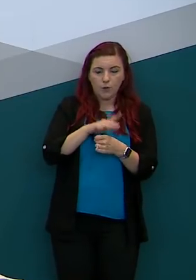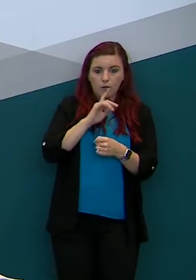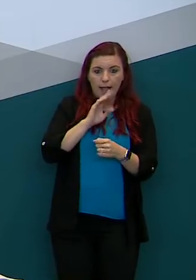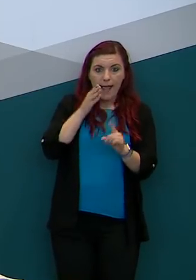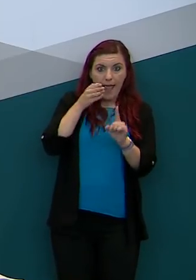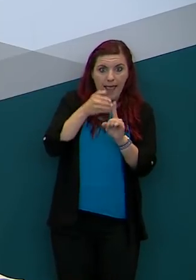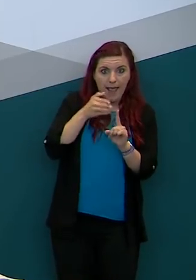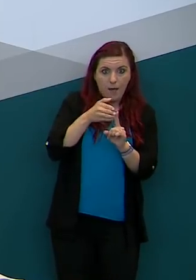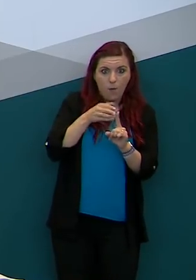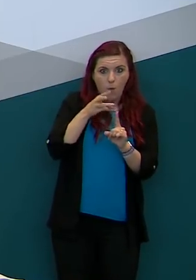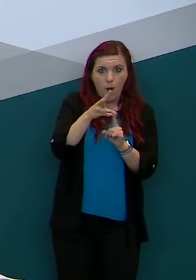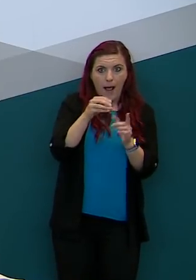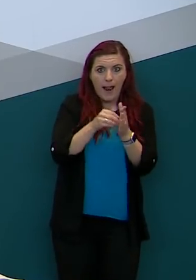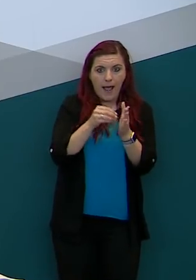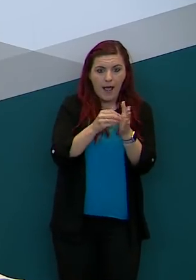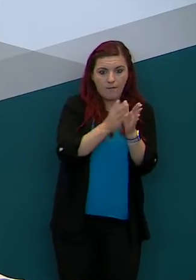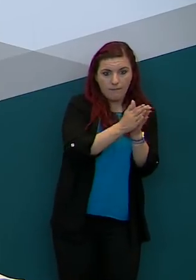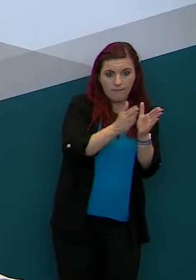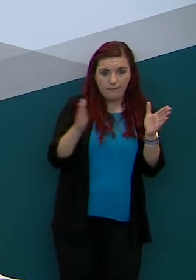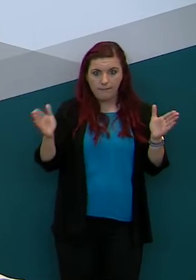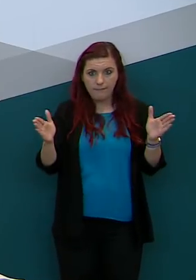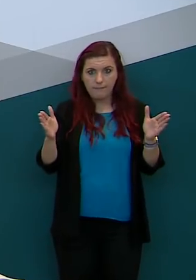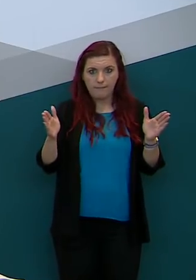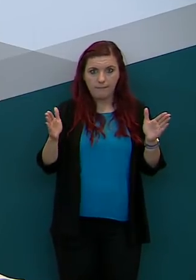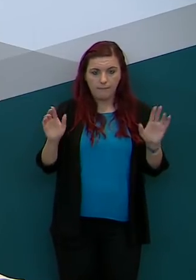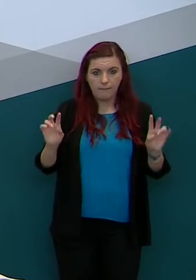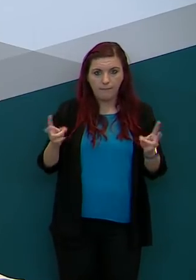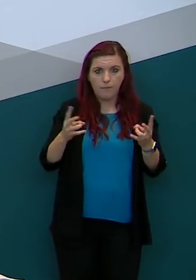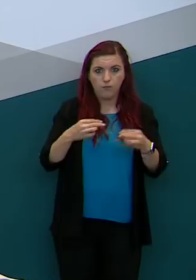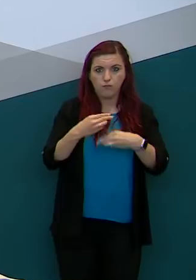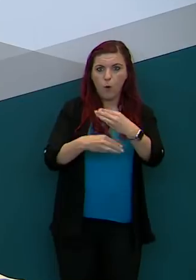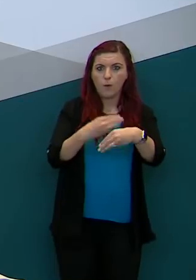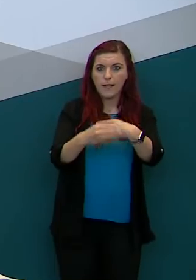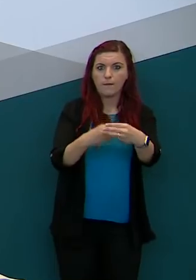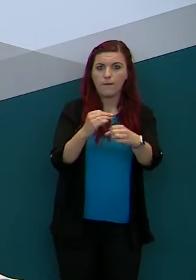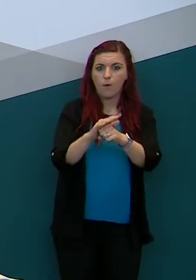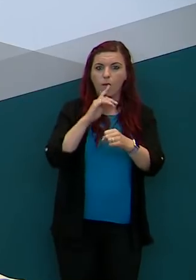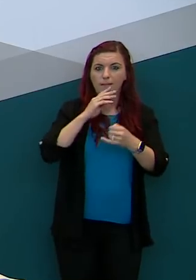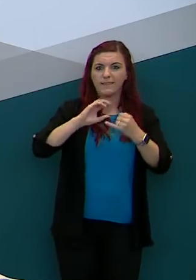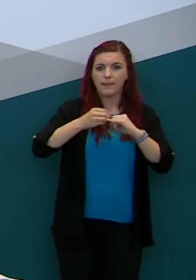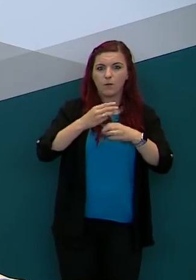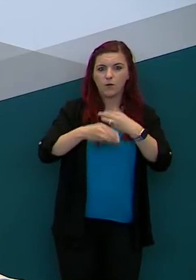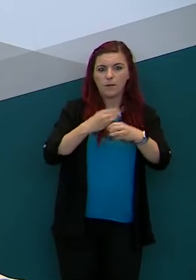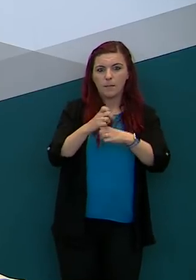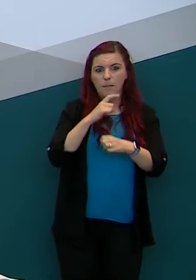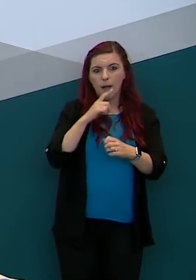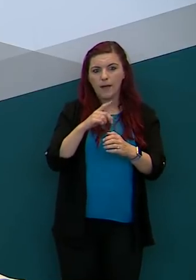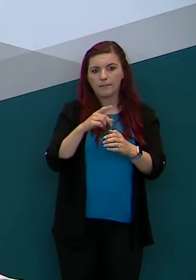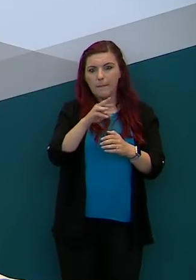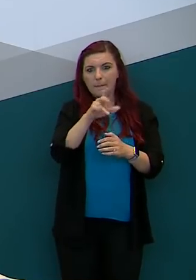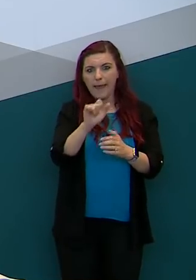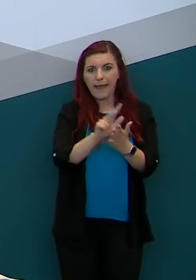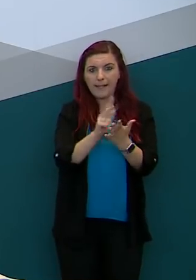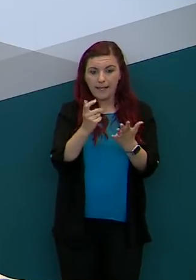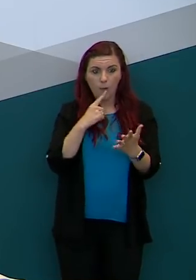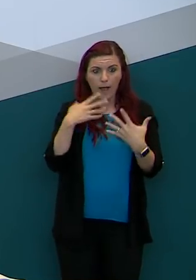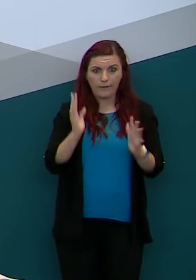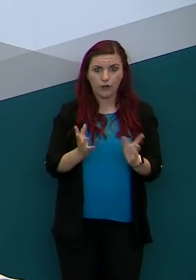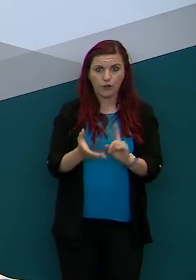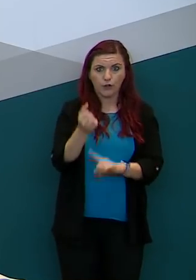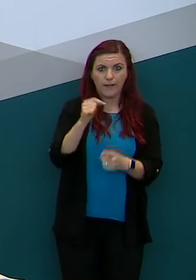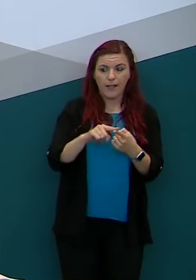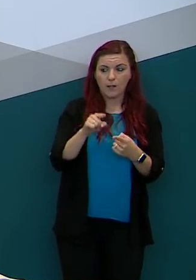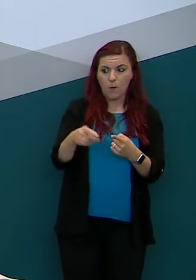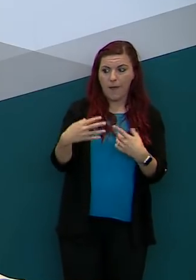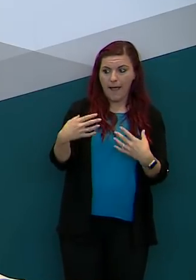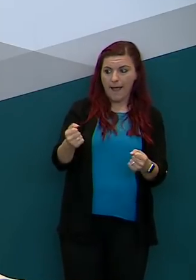have an end-to-end 15,000 process for 15,000 tests per day by the May 19th, and we're achieving that. We have that capacity in place